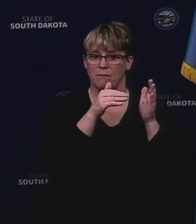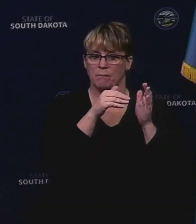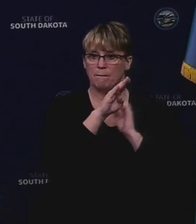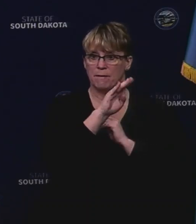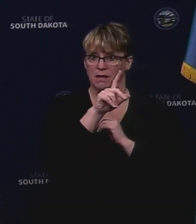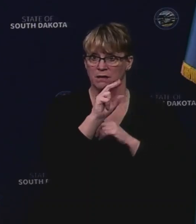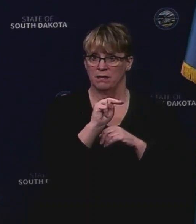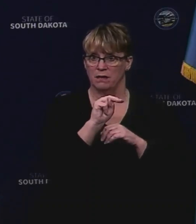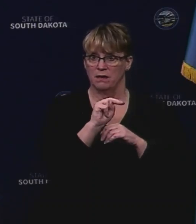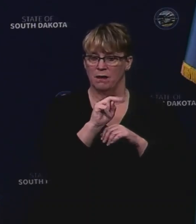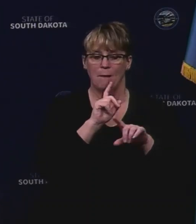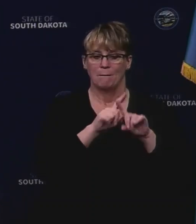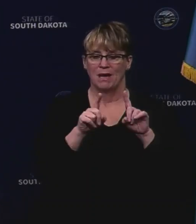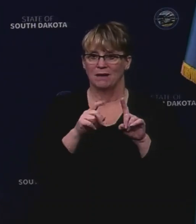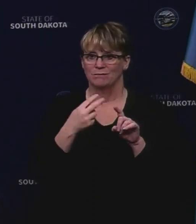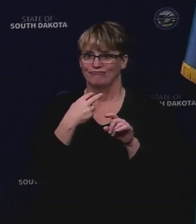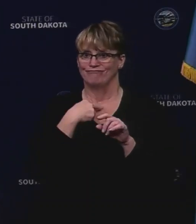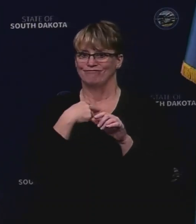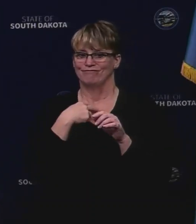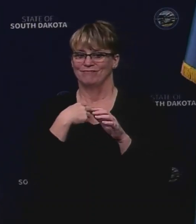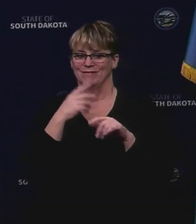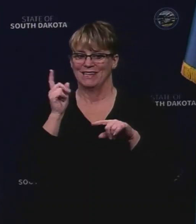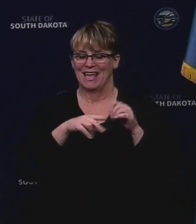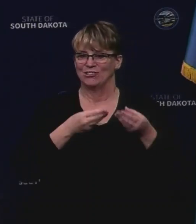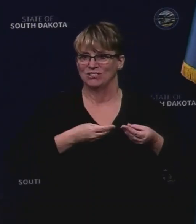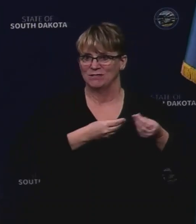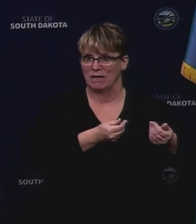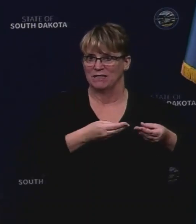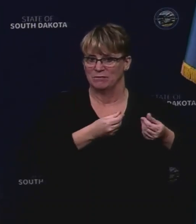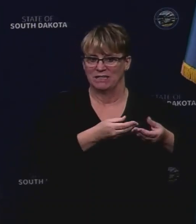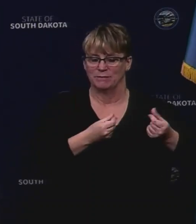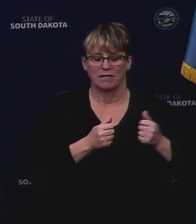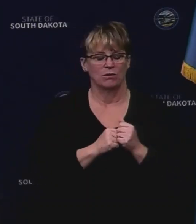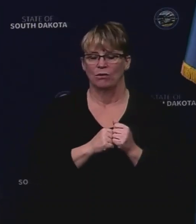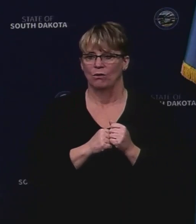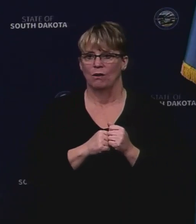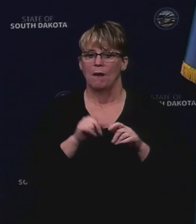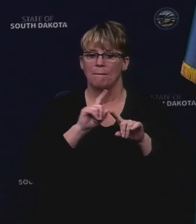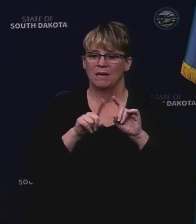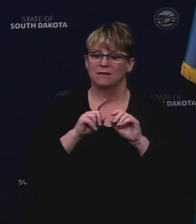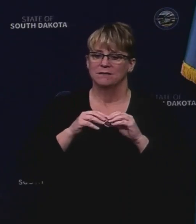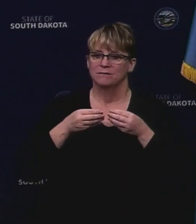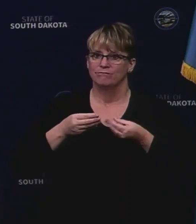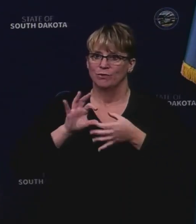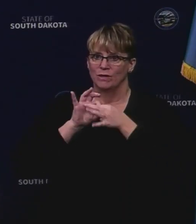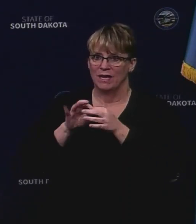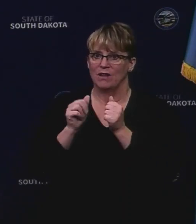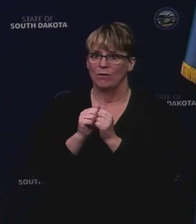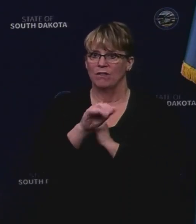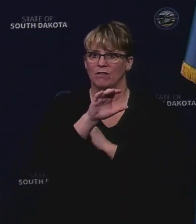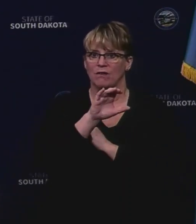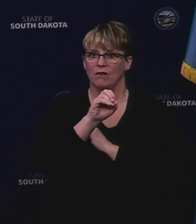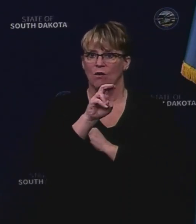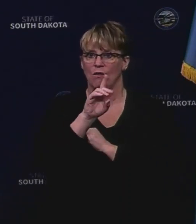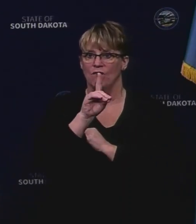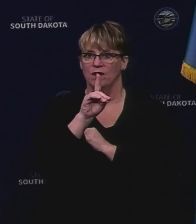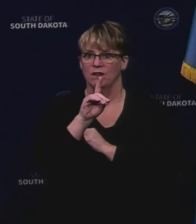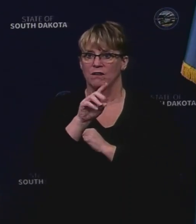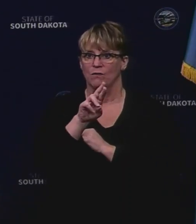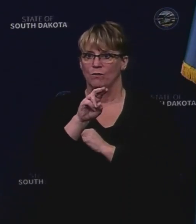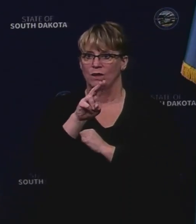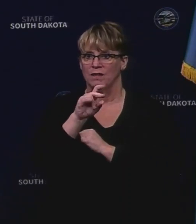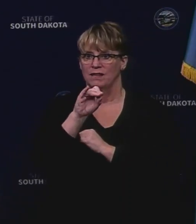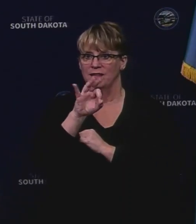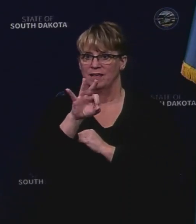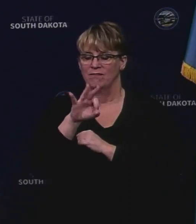our hands on how we can spend it. The only way I can spend this money is on COVID relief. I can't spend it to replace